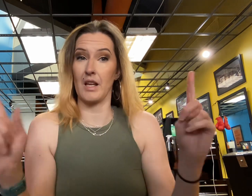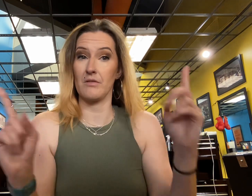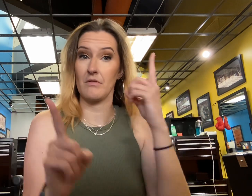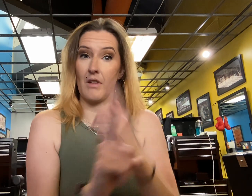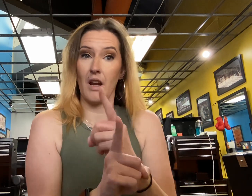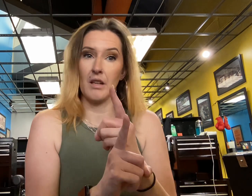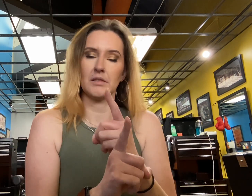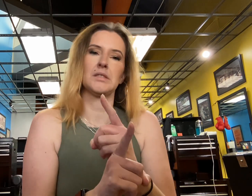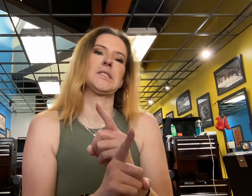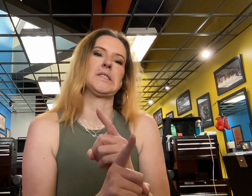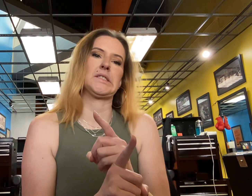all.